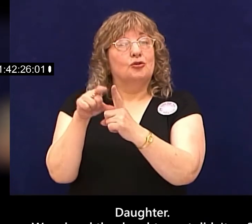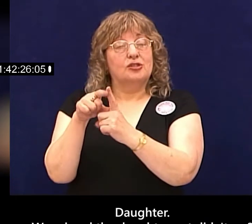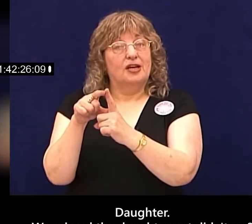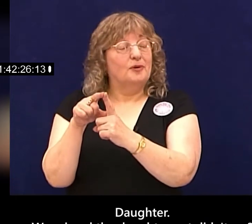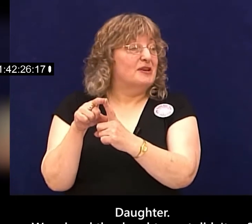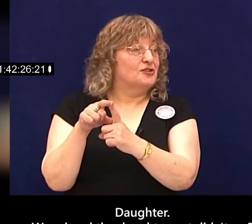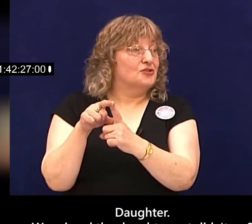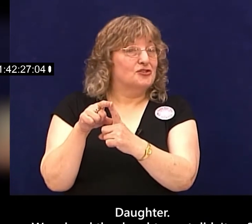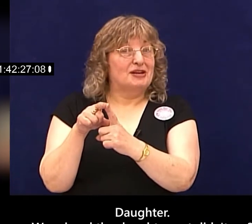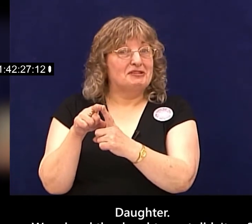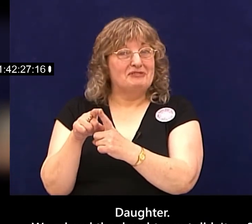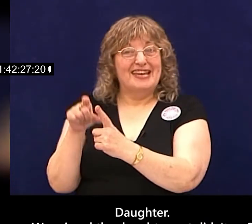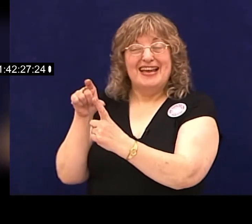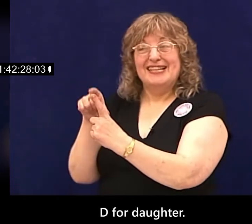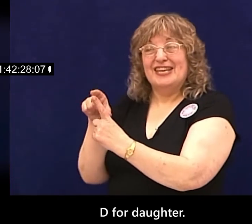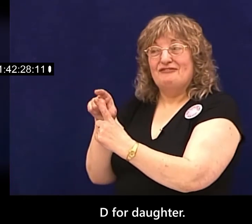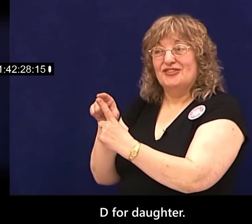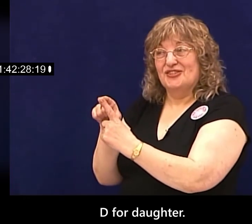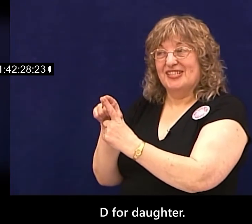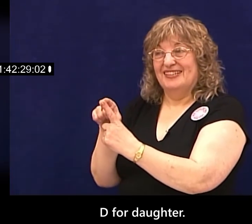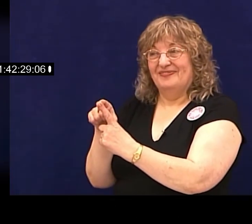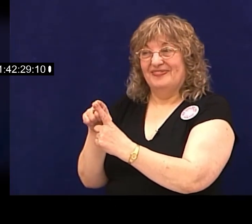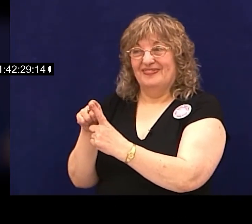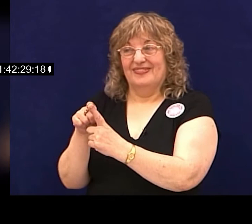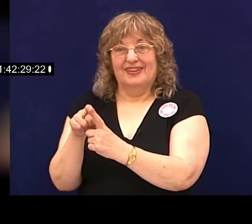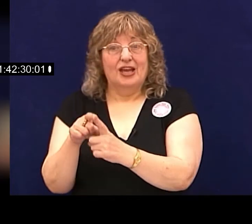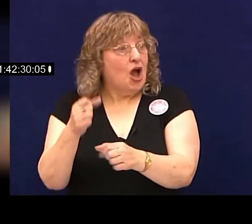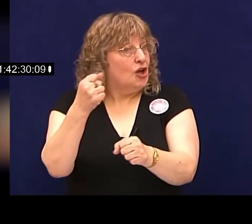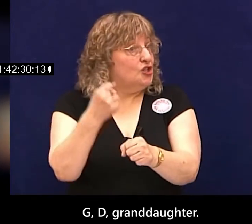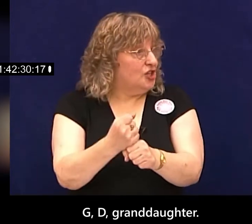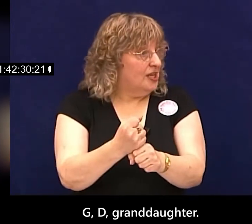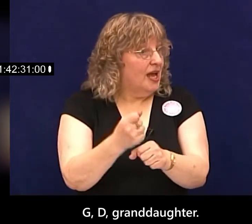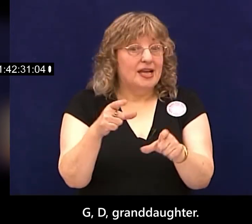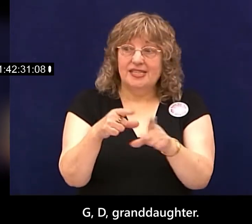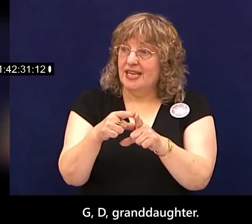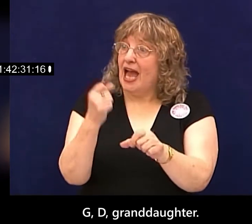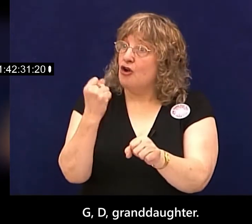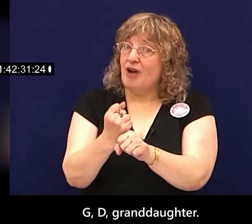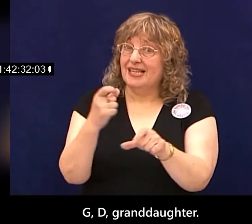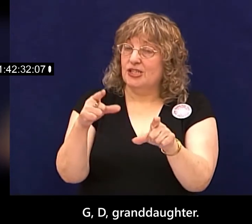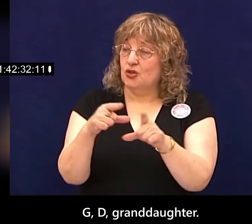Daughter, we missed the daughter out, didn't we? D for daughter. G, D,